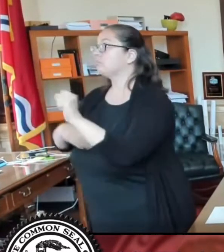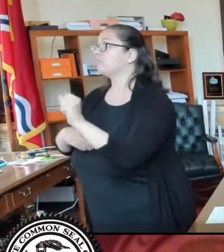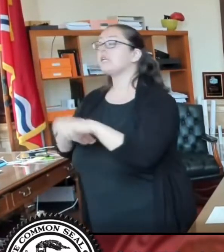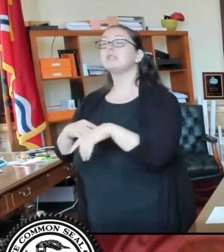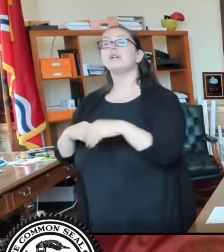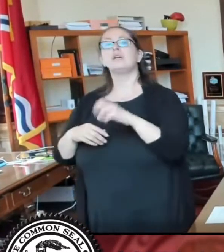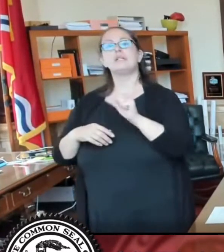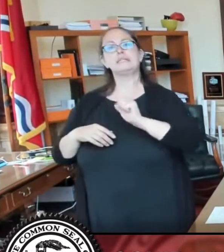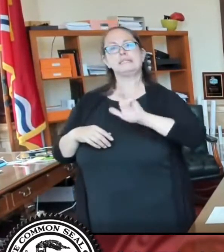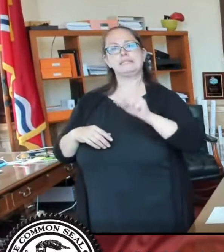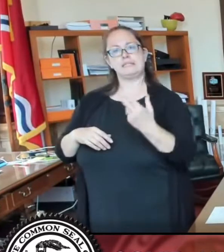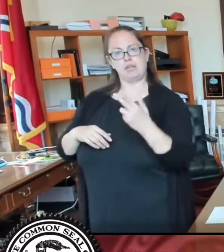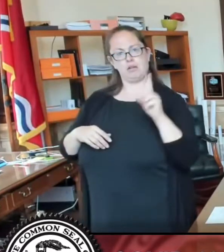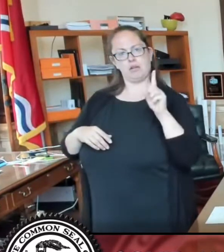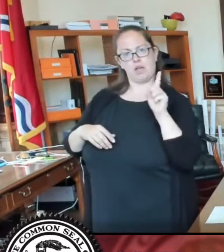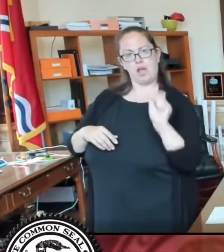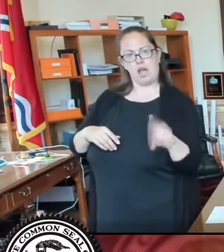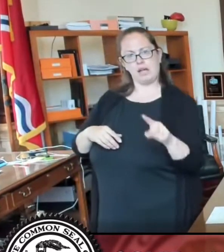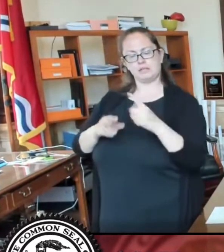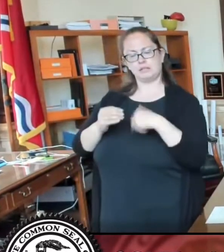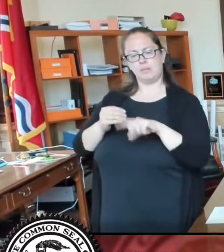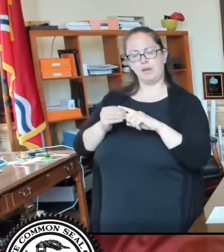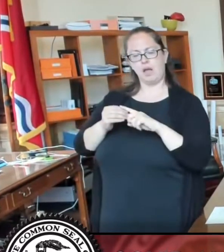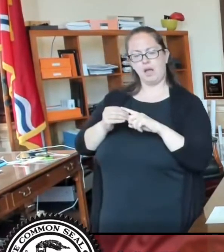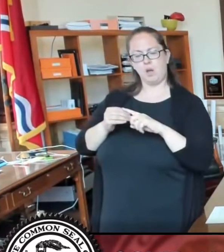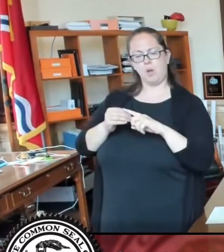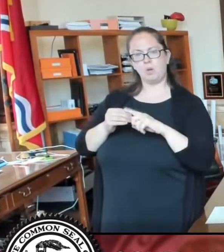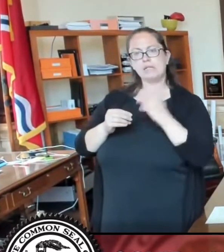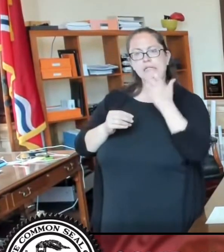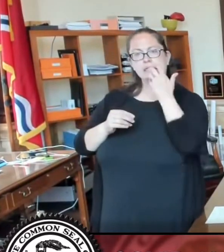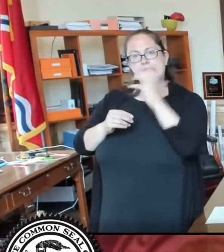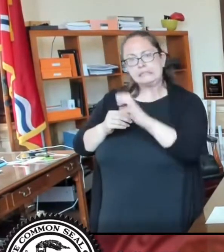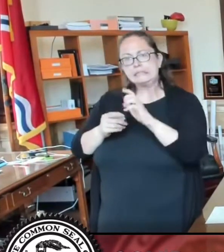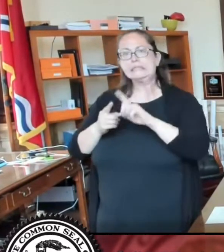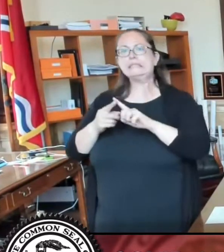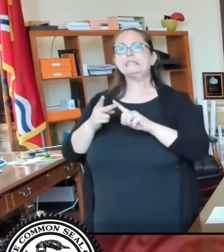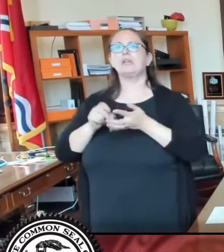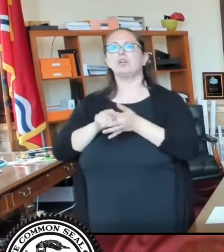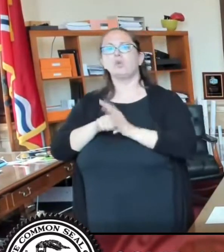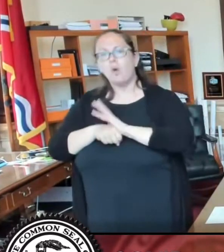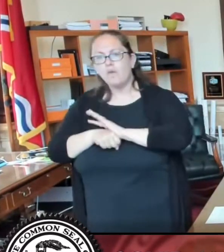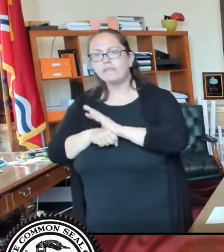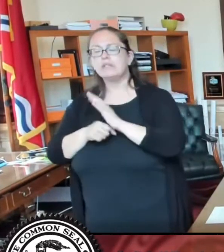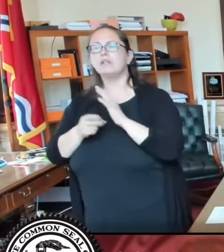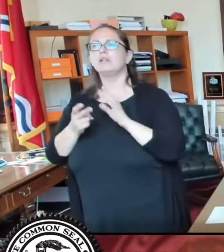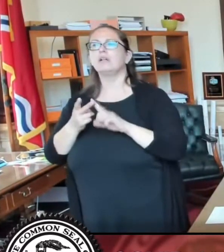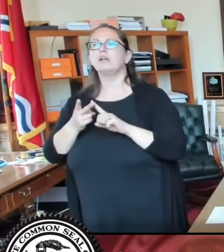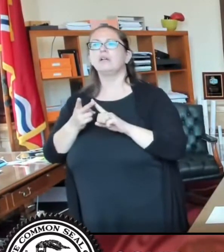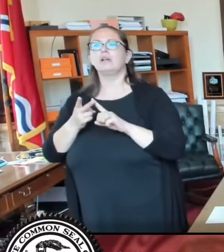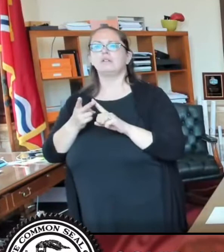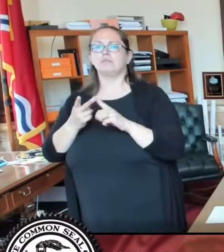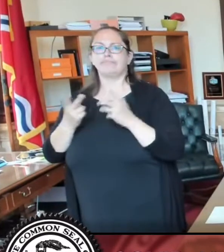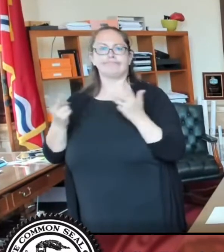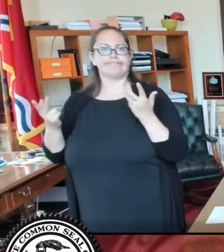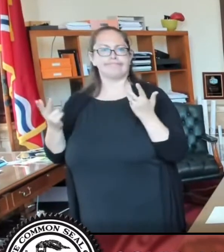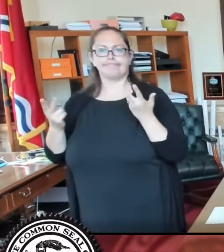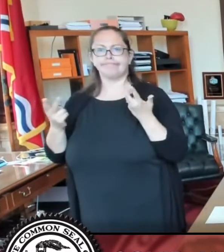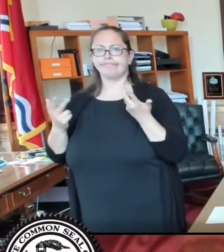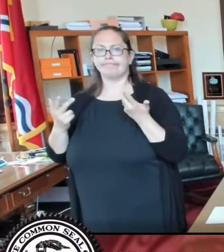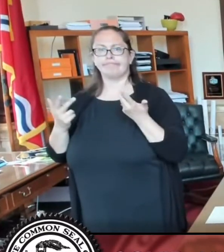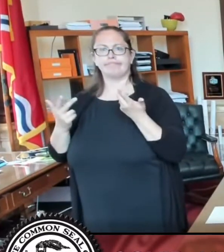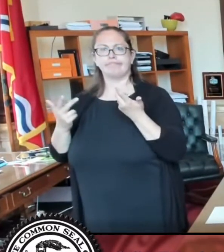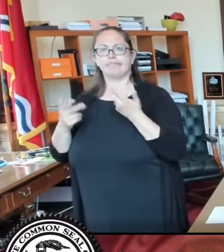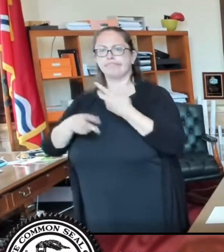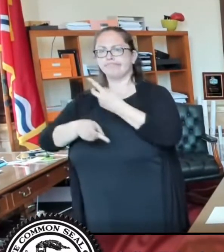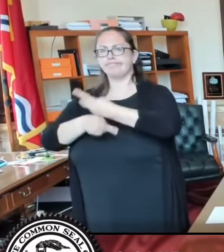from Sarah Mayer asking about heat and COVID-19 and what, if any, sort of precautions might